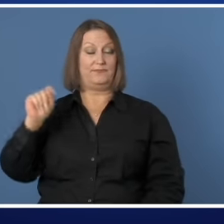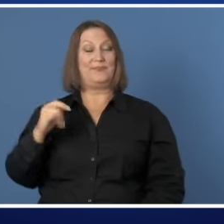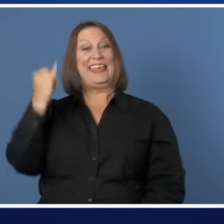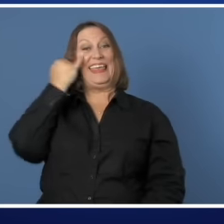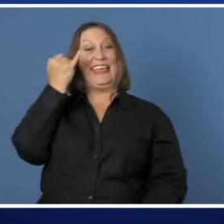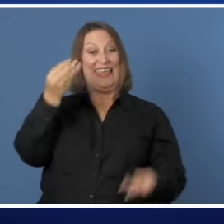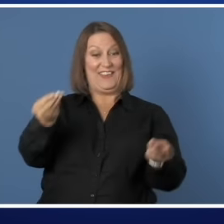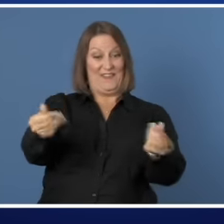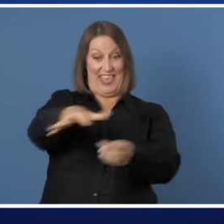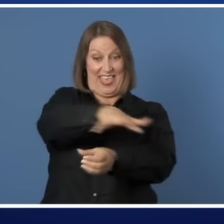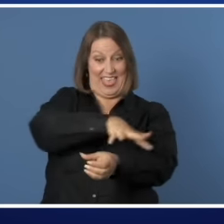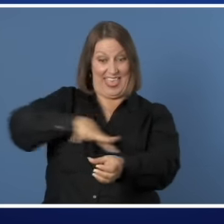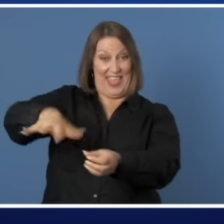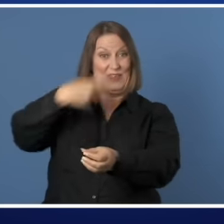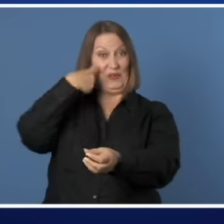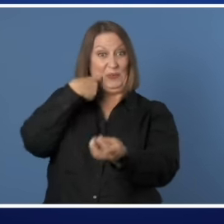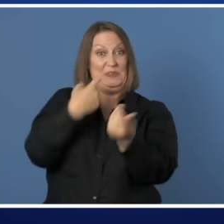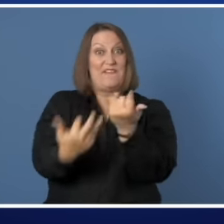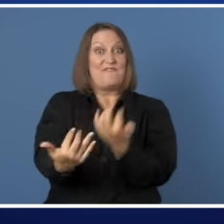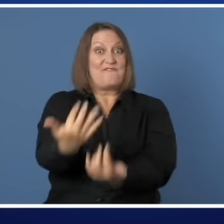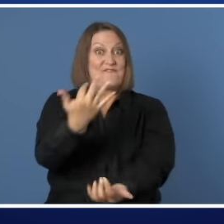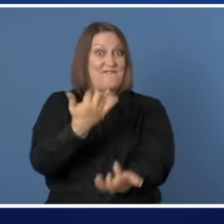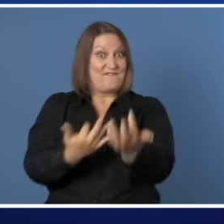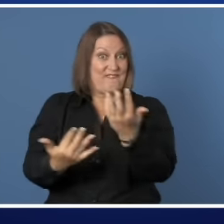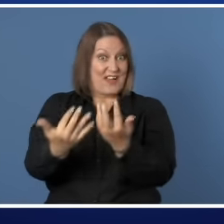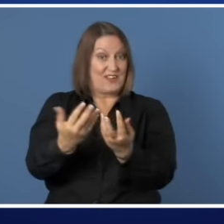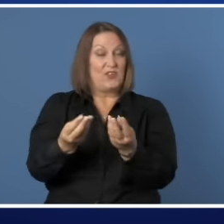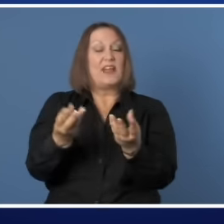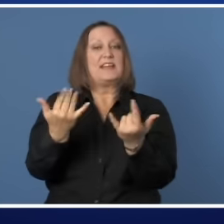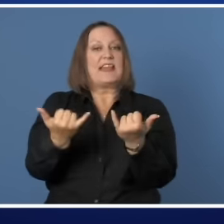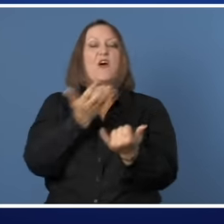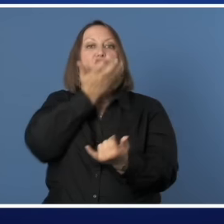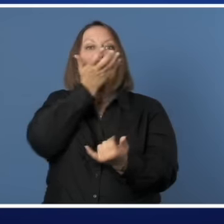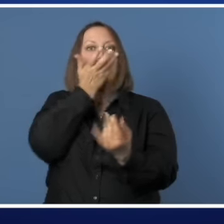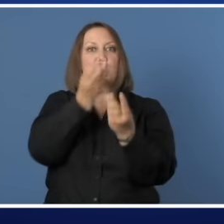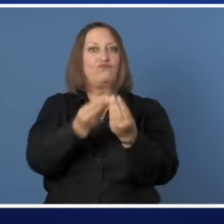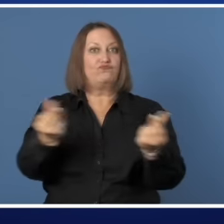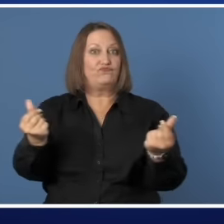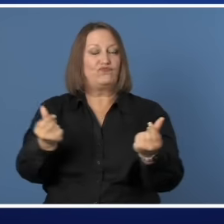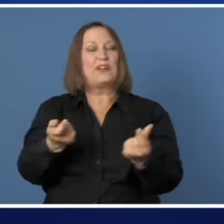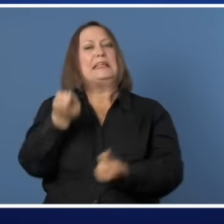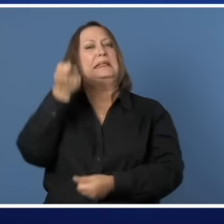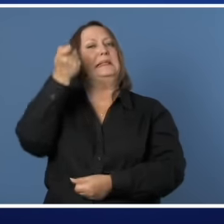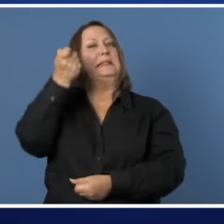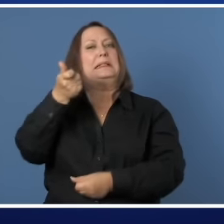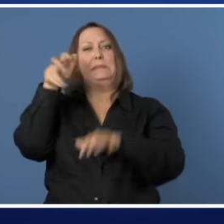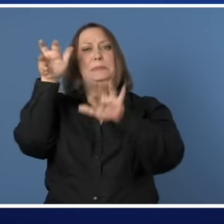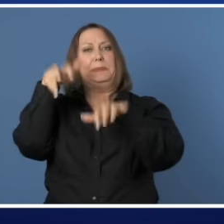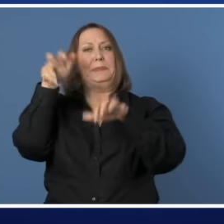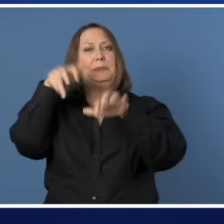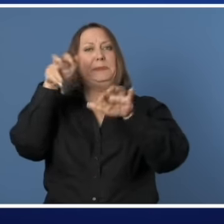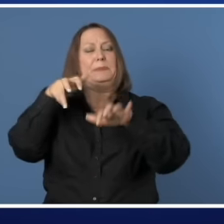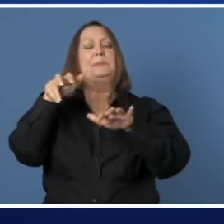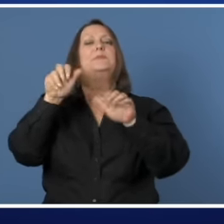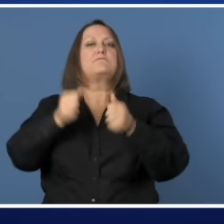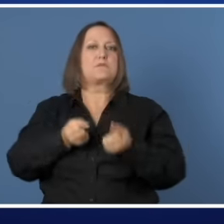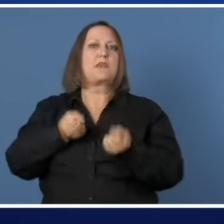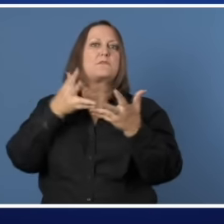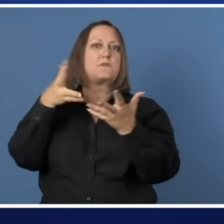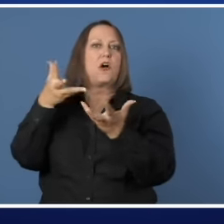In areas burned by forest and brush fires, a lower threshold of precipitation may